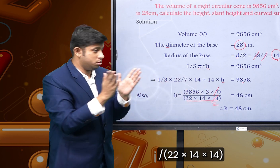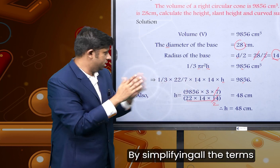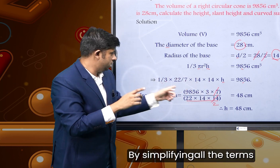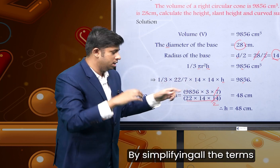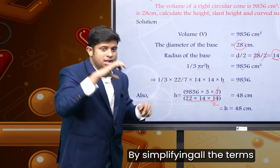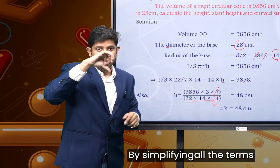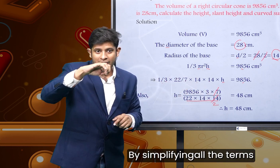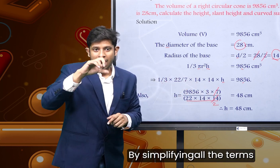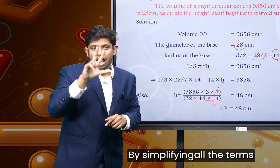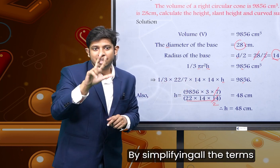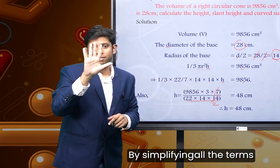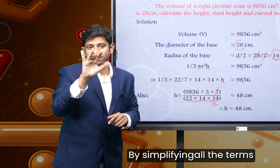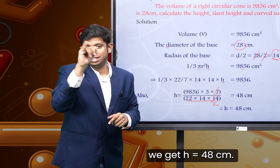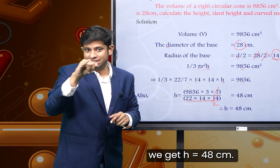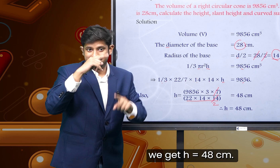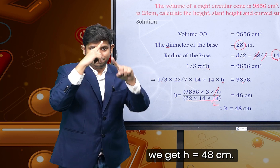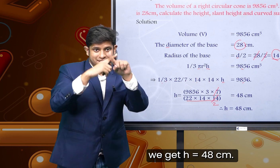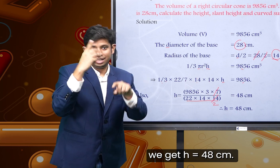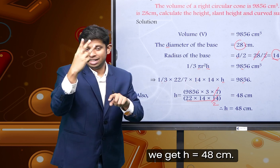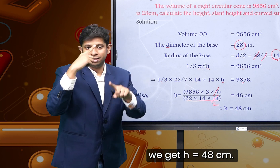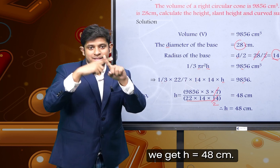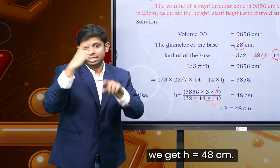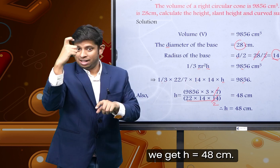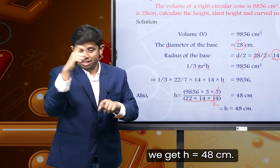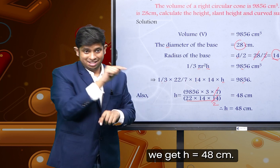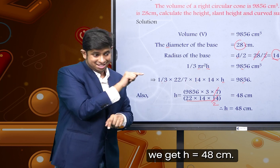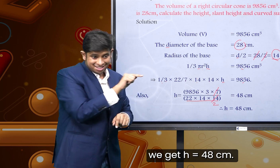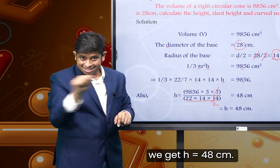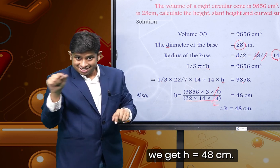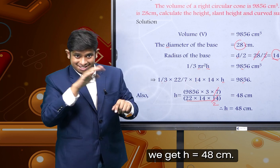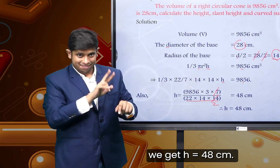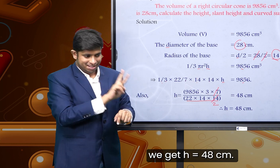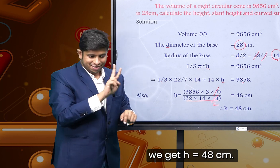By simplifying all the terms, we get h is equal to 48 cm.